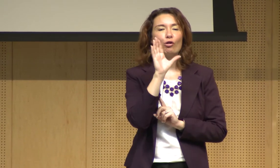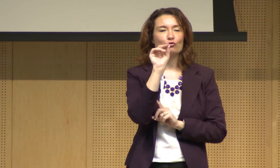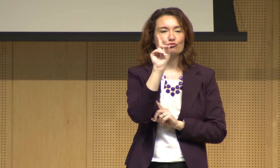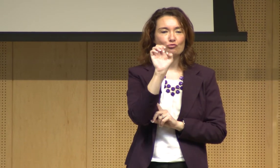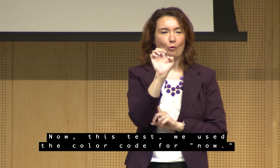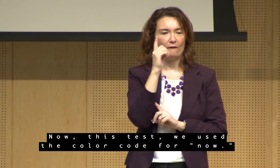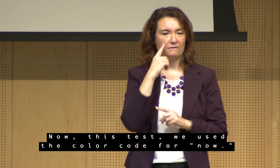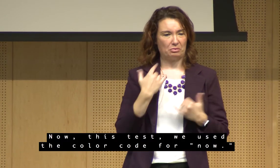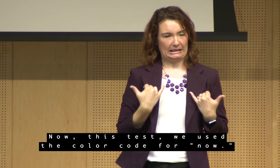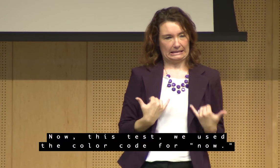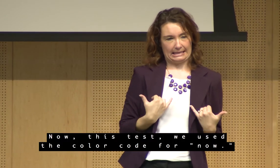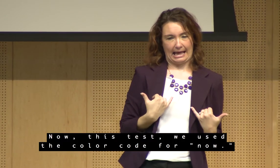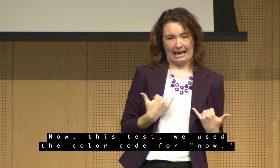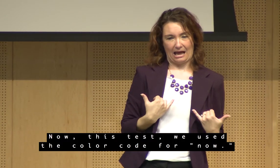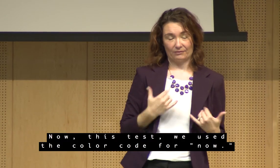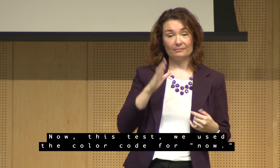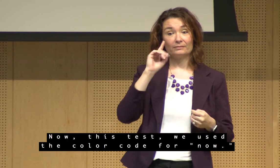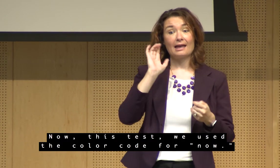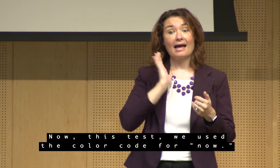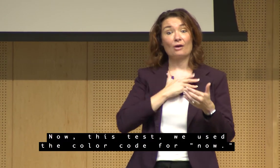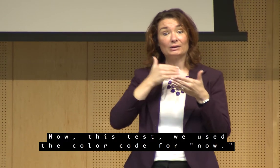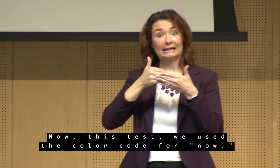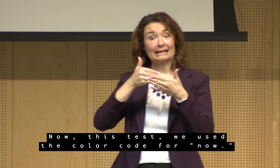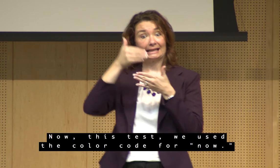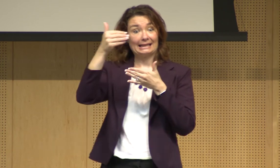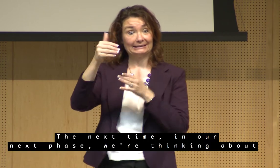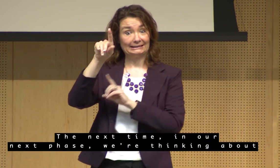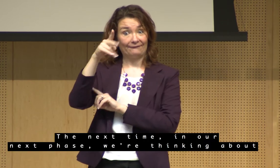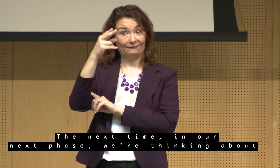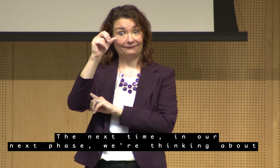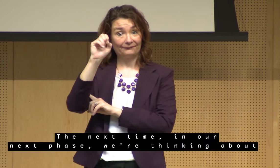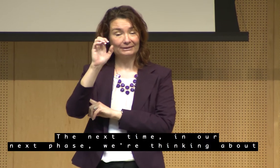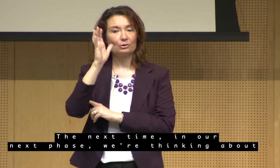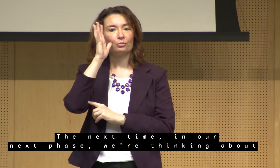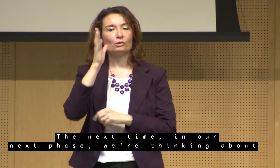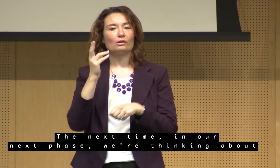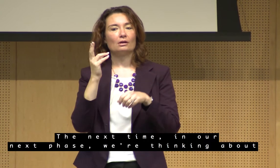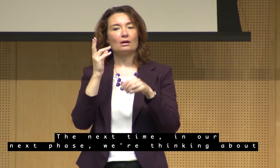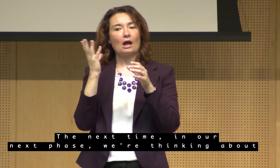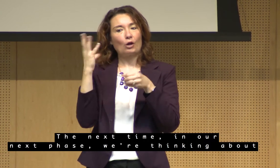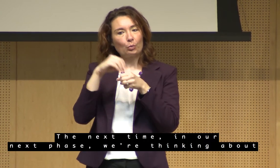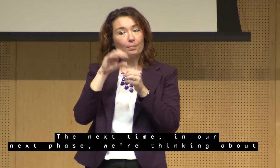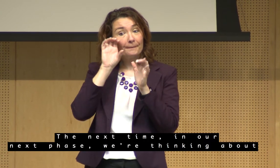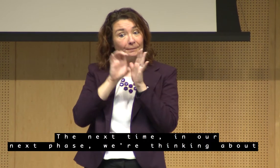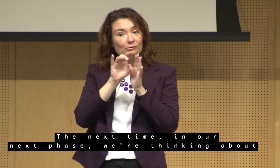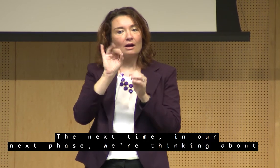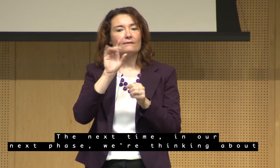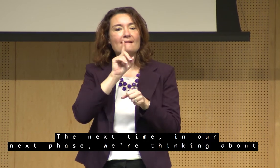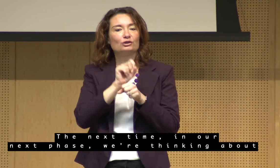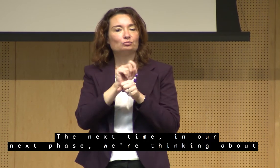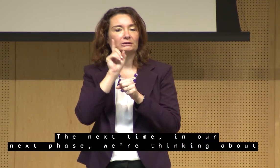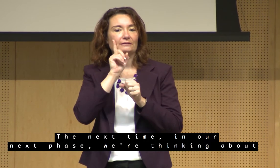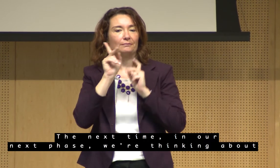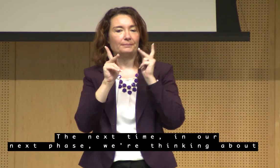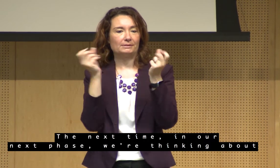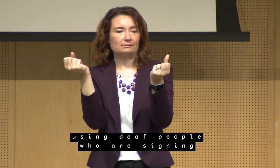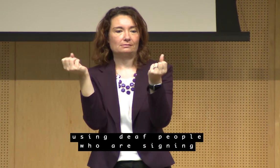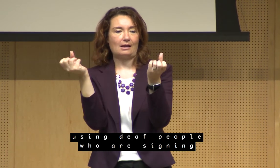Now, this test, we use the color code for now. The next time, in our next phase, we're thinking about using deaf people who